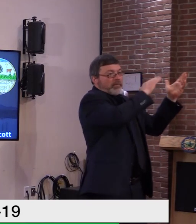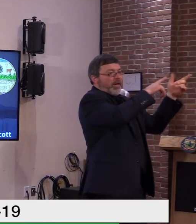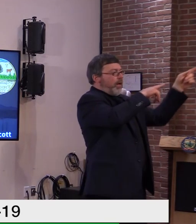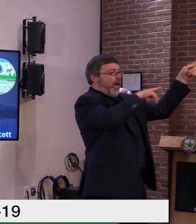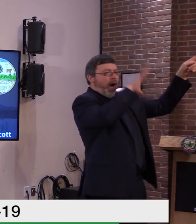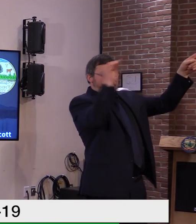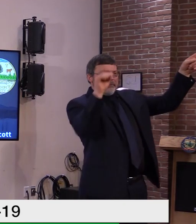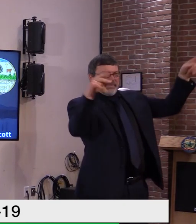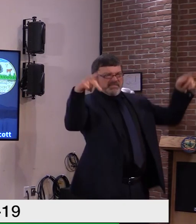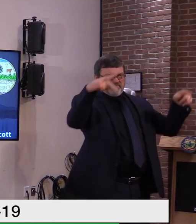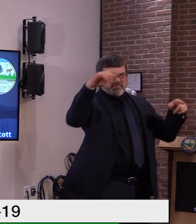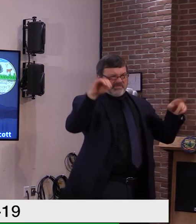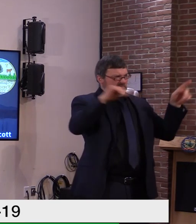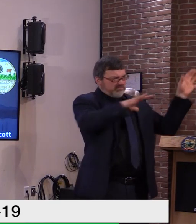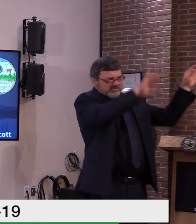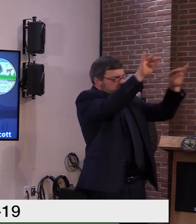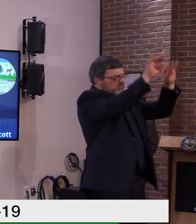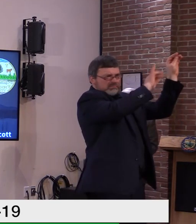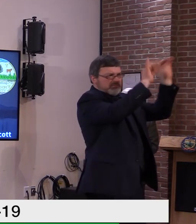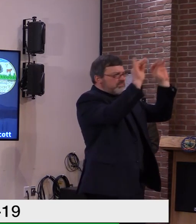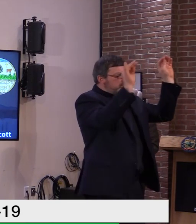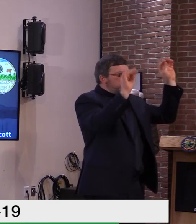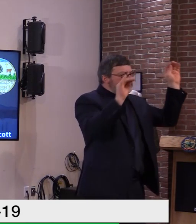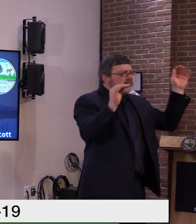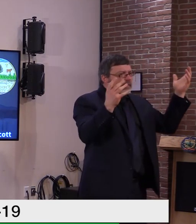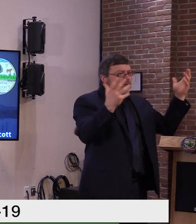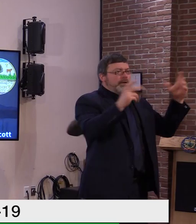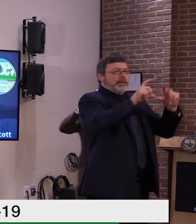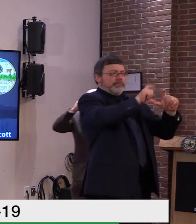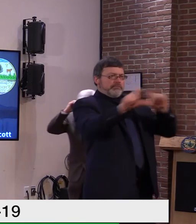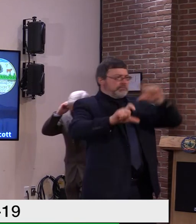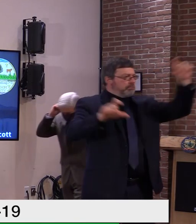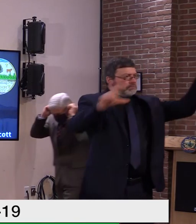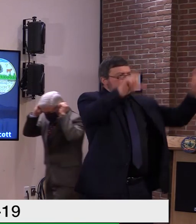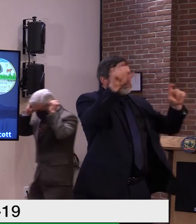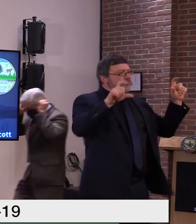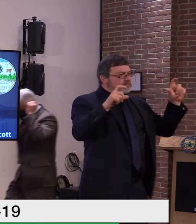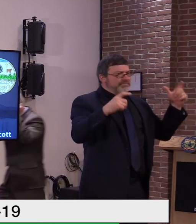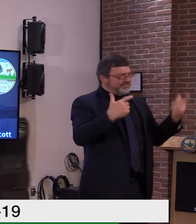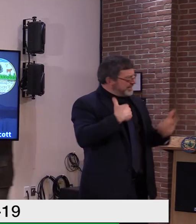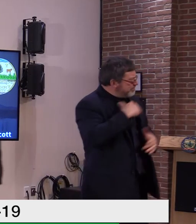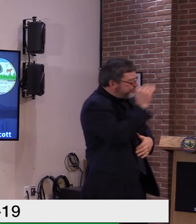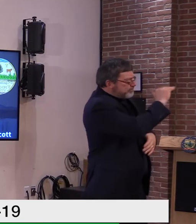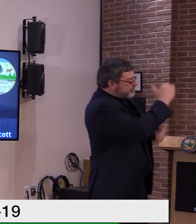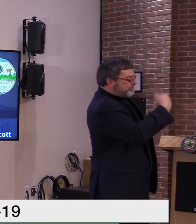look into it now. Anything, Secretary Smith, you can add to that? Yes.